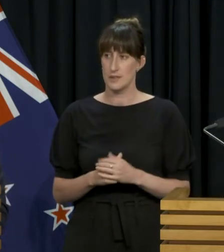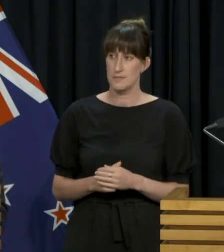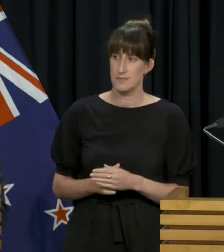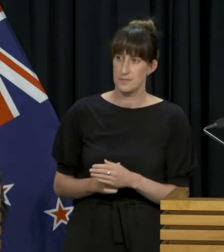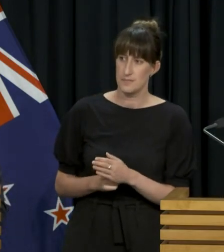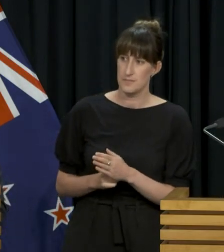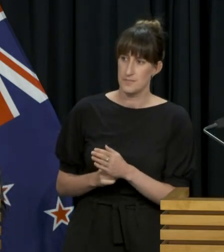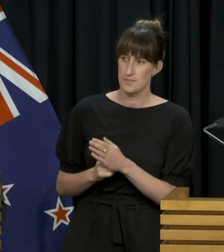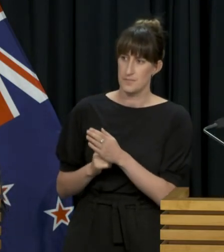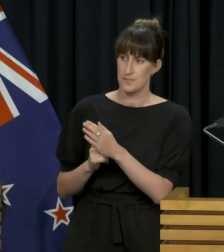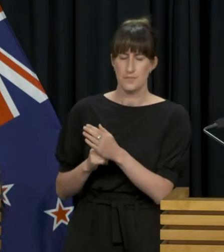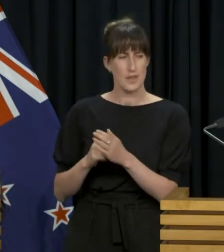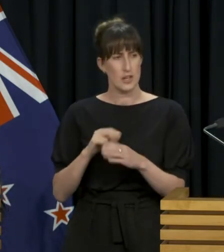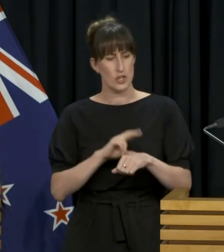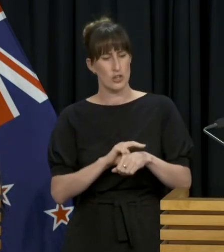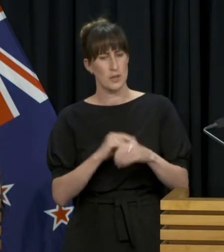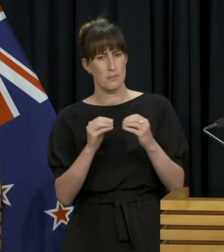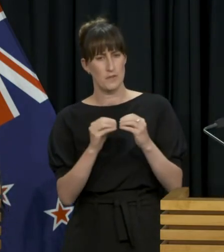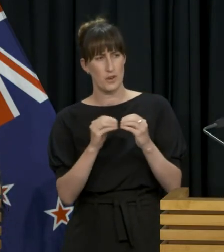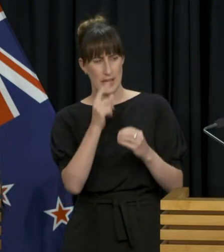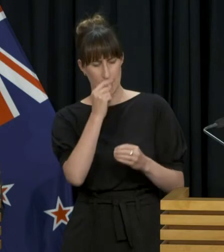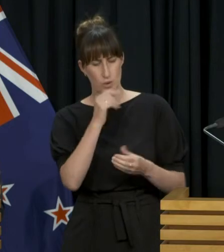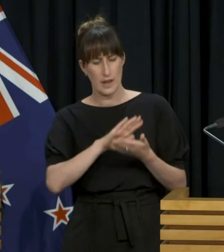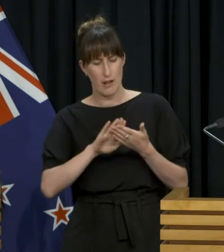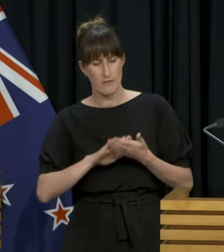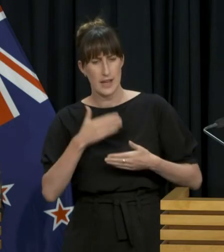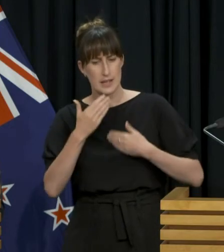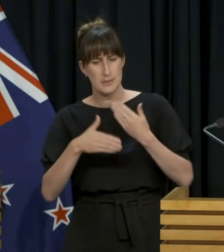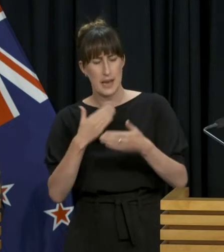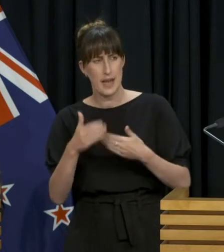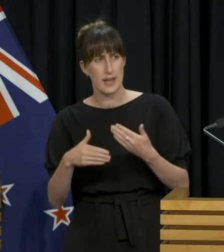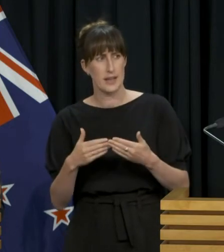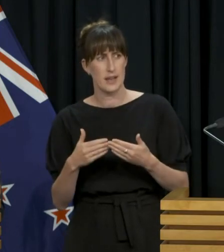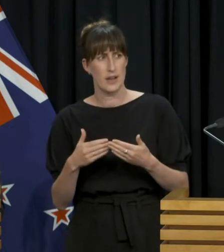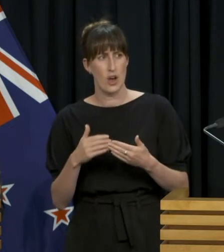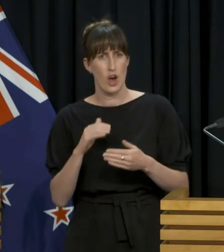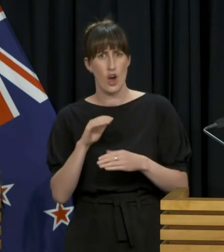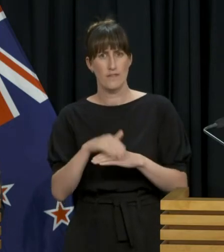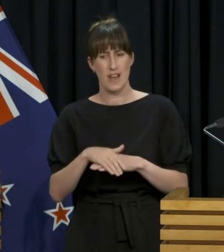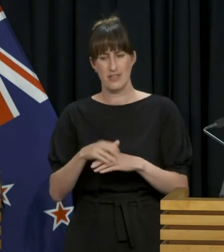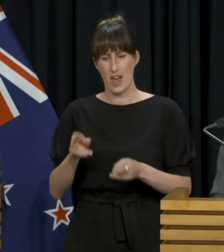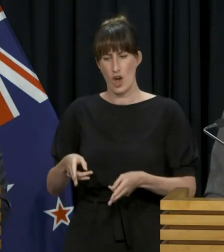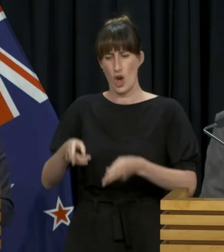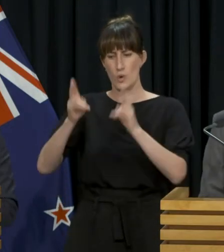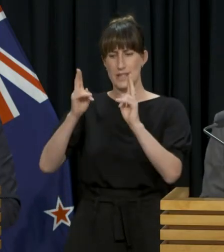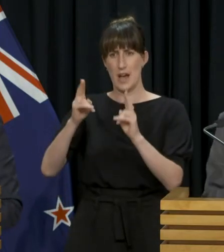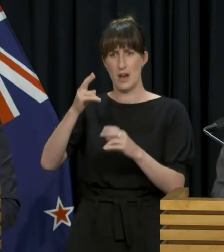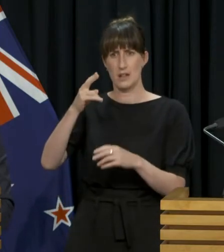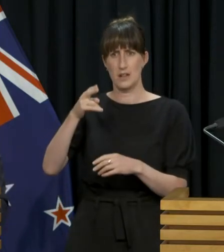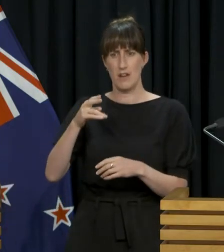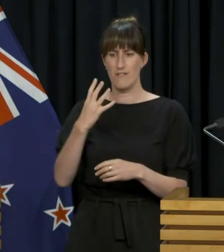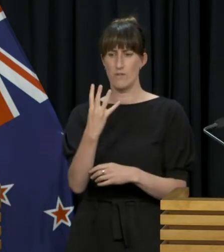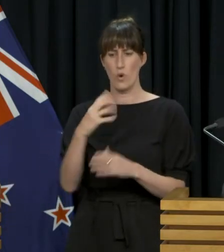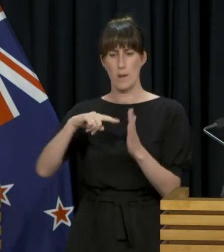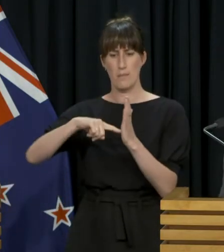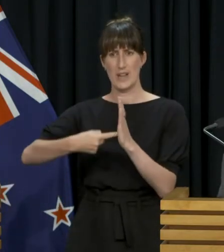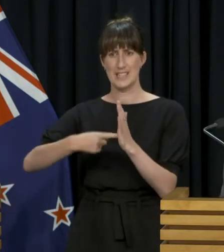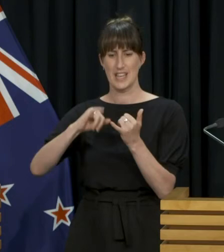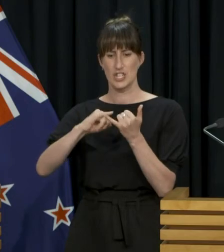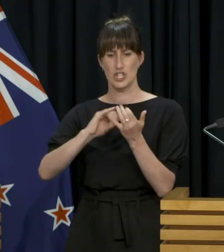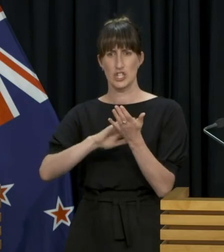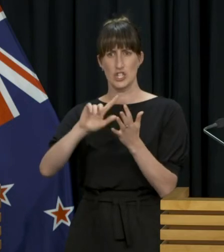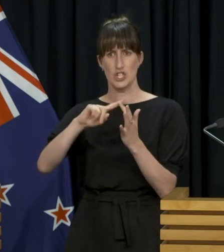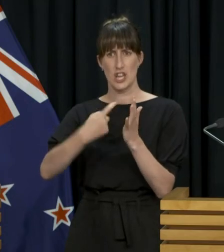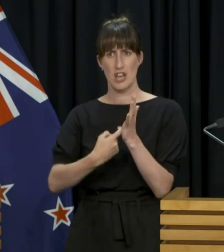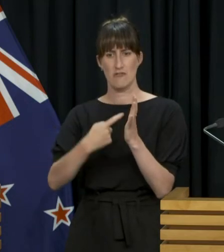to explain in slightly more detail what you think the potential scenario was relating to the Sheraton? Yes, I'd happily do that. And before I do that, you just reminded me